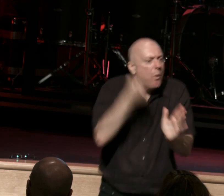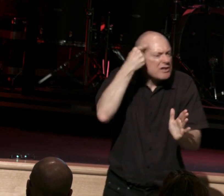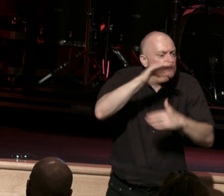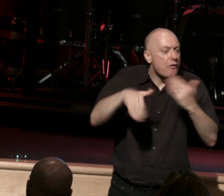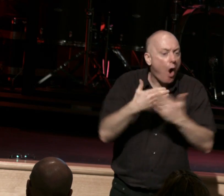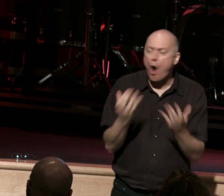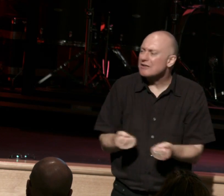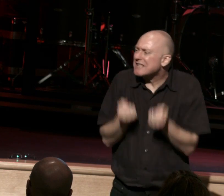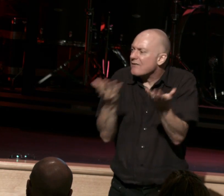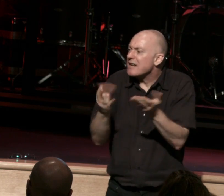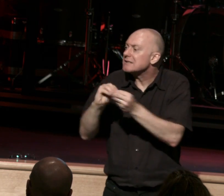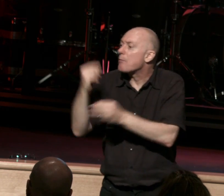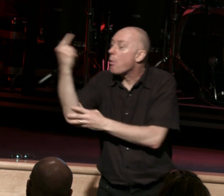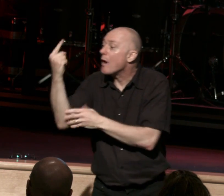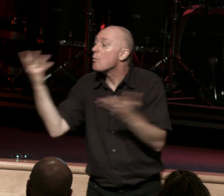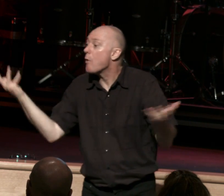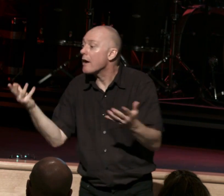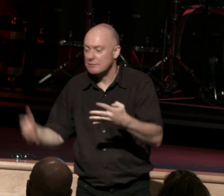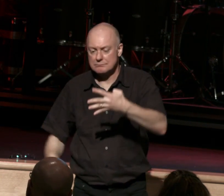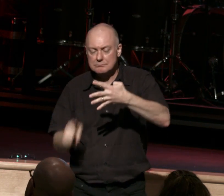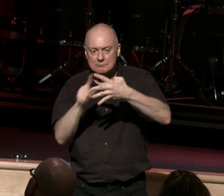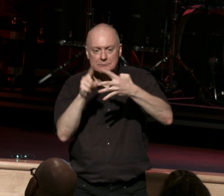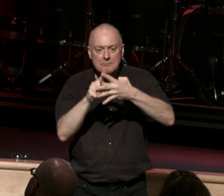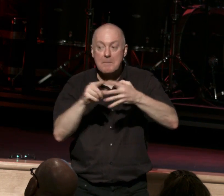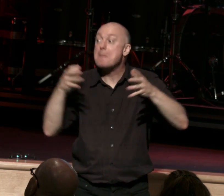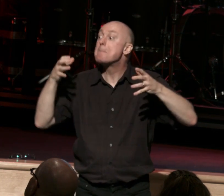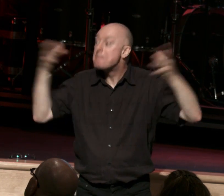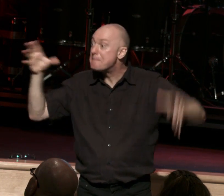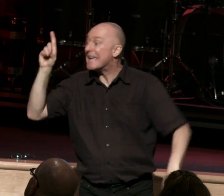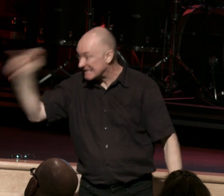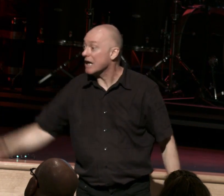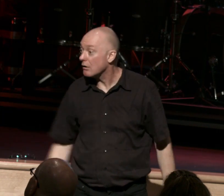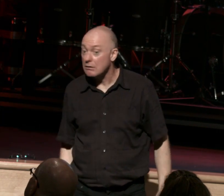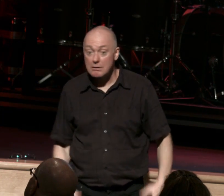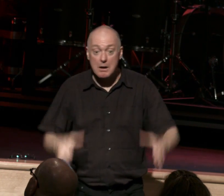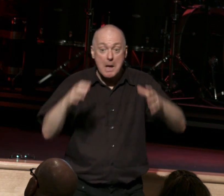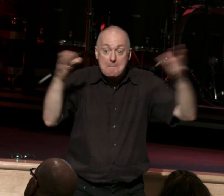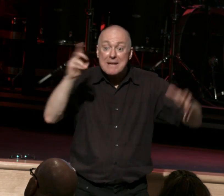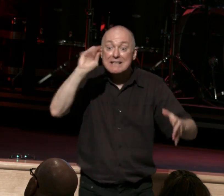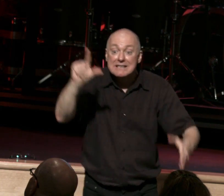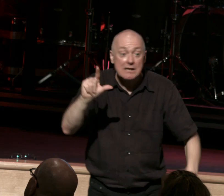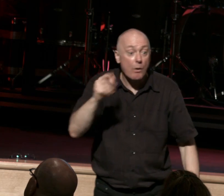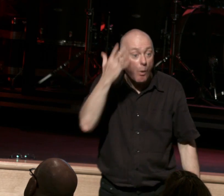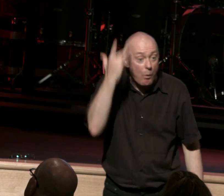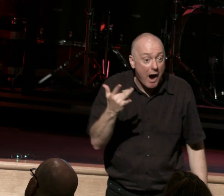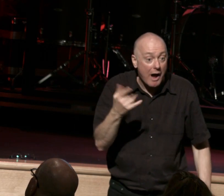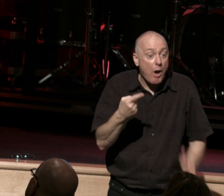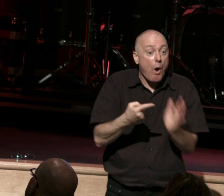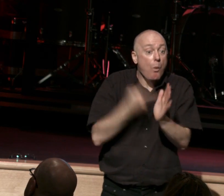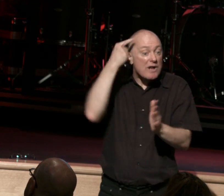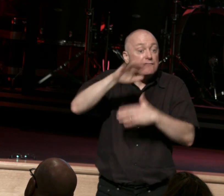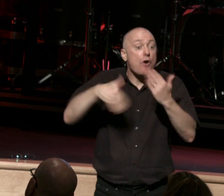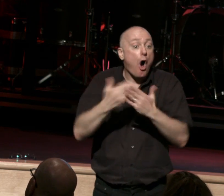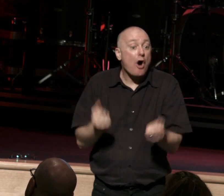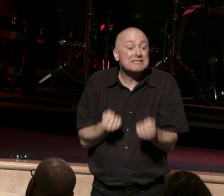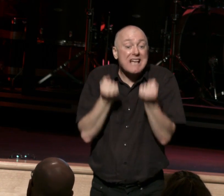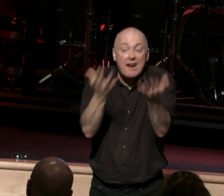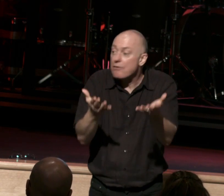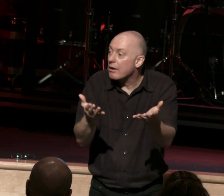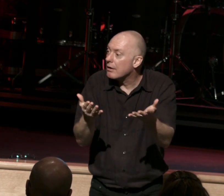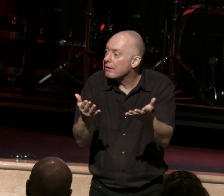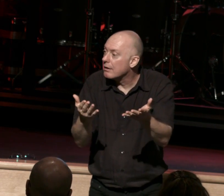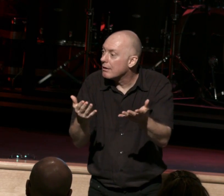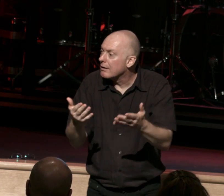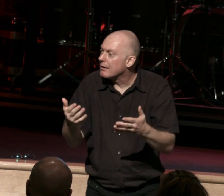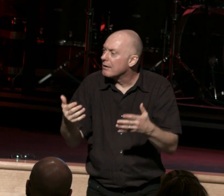to the once-for-all sacrifice. Number one is this. It's a big deal. It's a big deal because the once-for-all sacrifice,